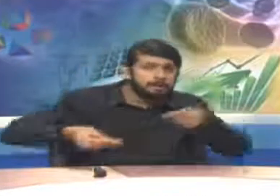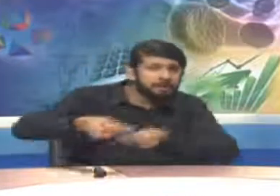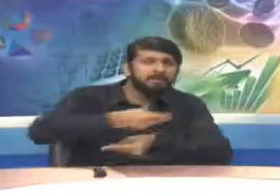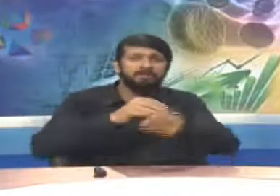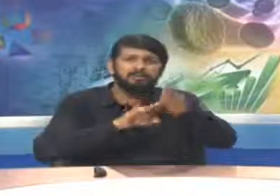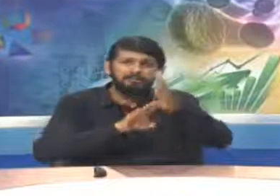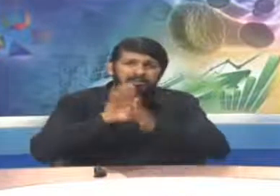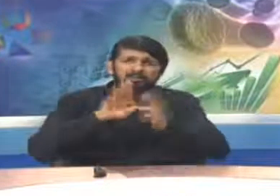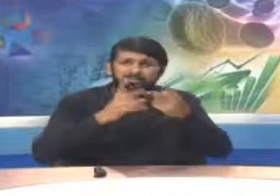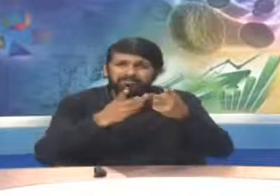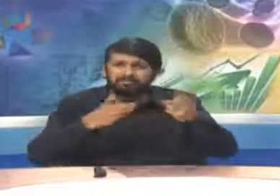when launched and